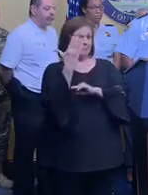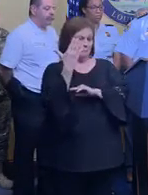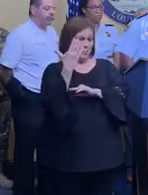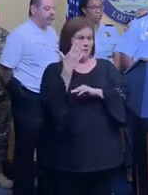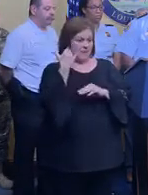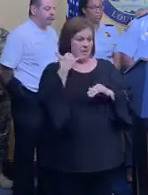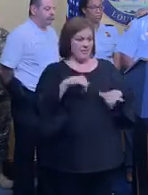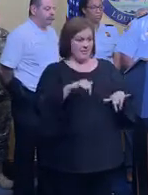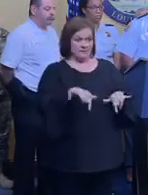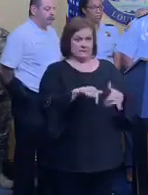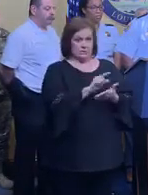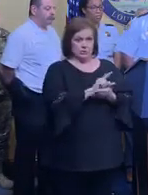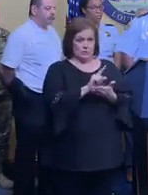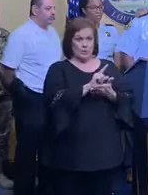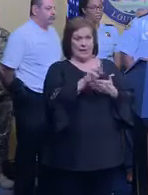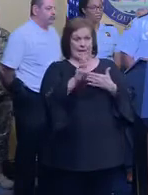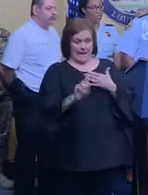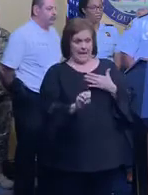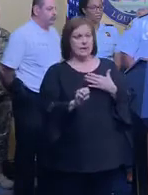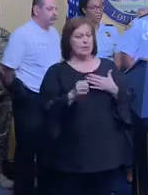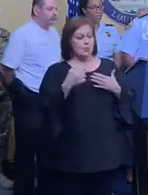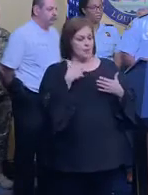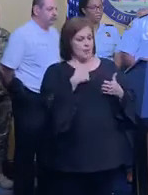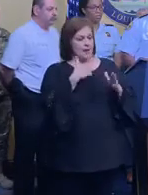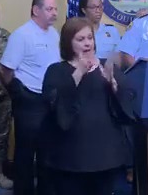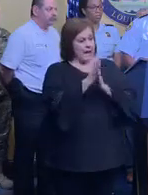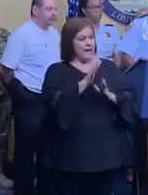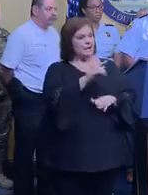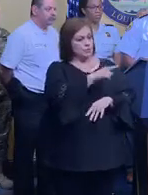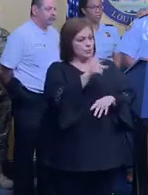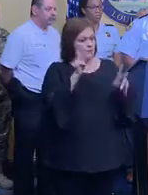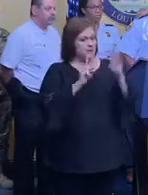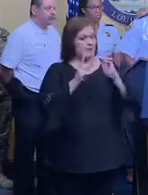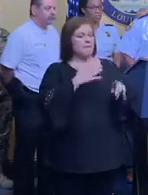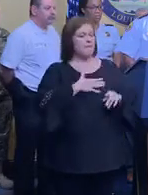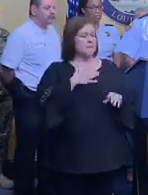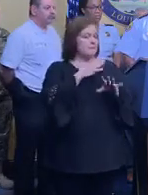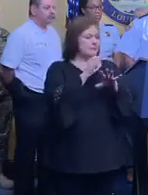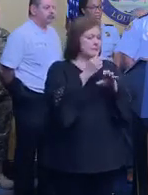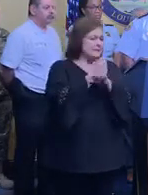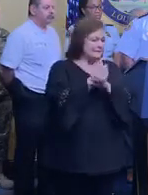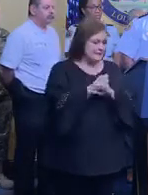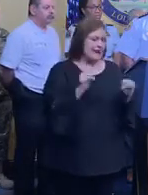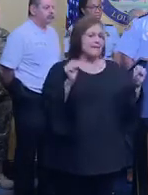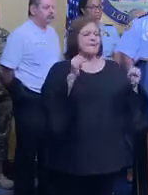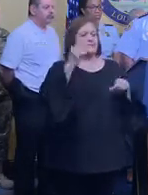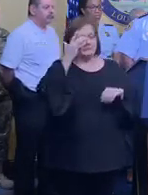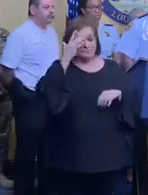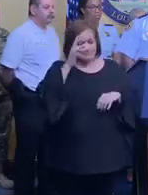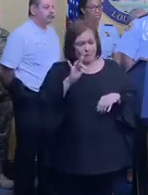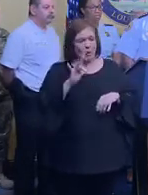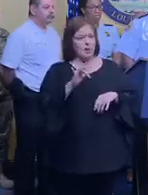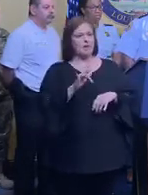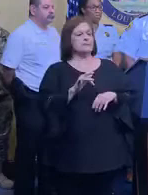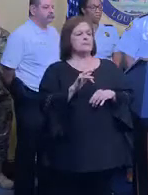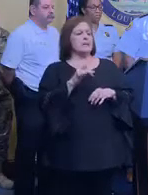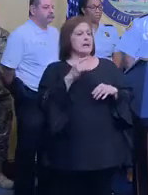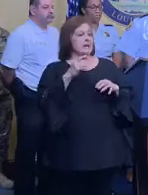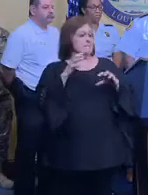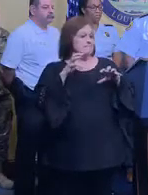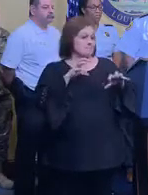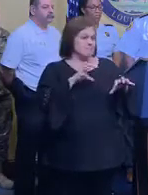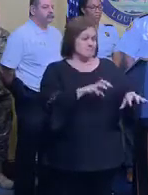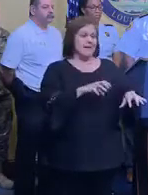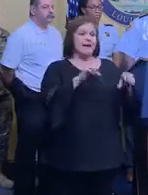week or this weekend. We're all asking that our citizens to be safe and smart during situations like these. Heavy